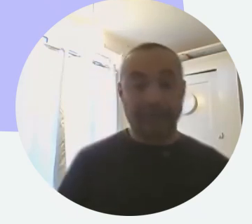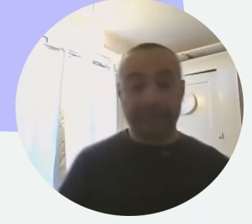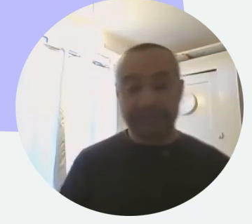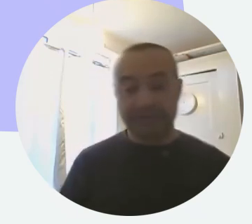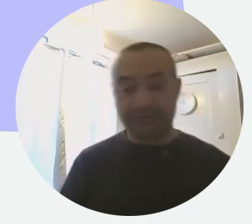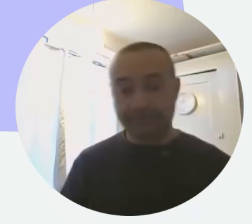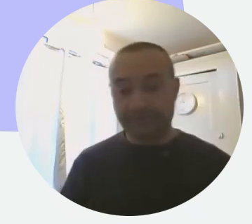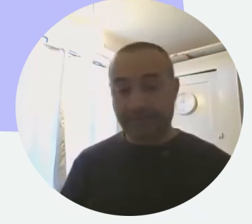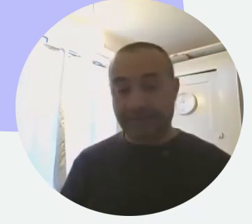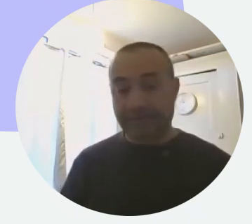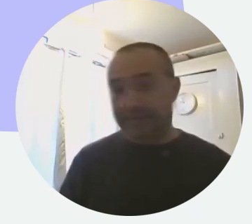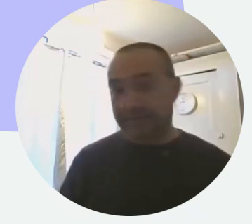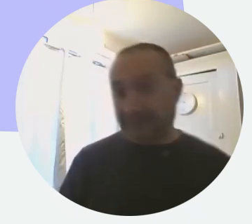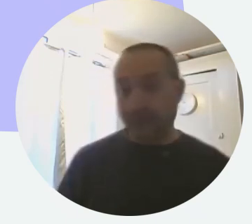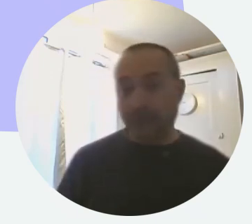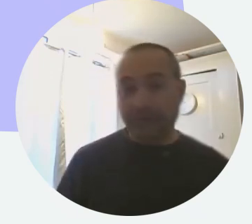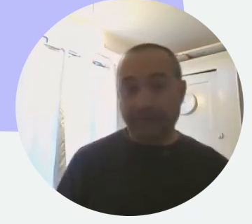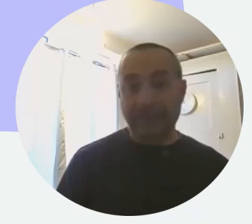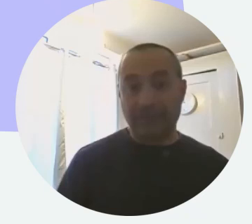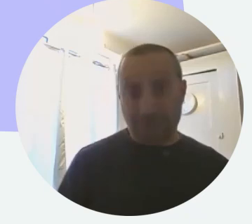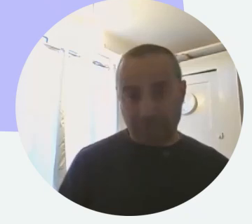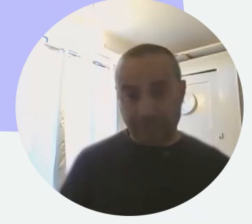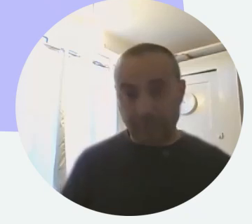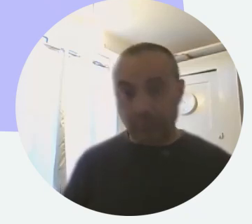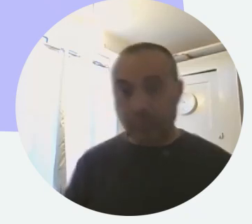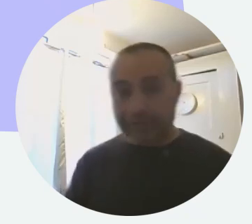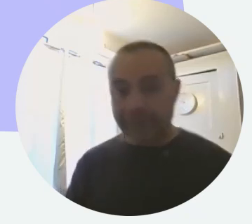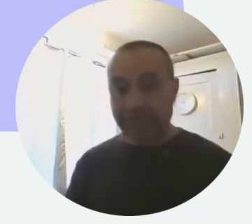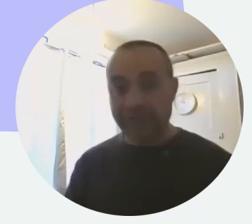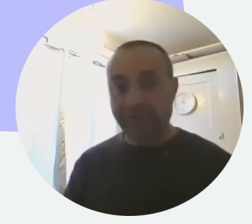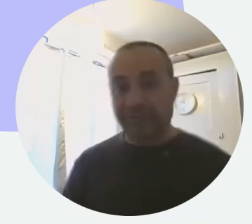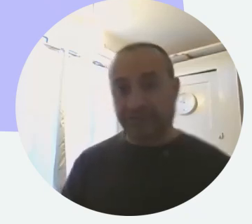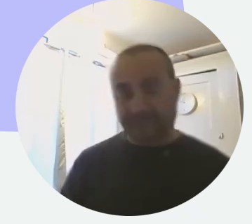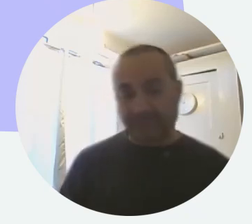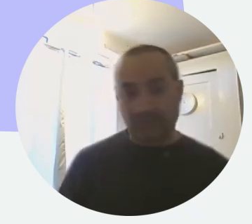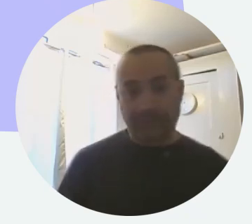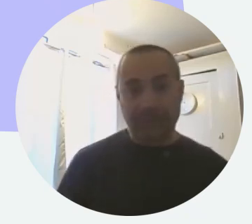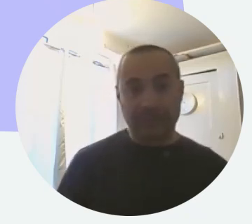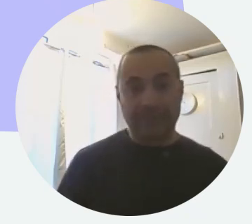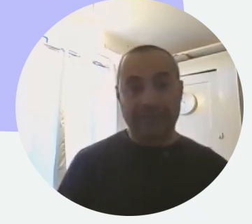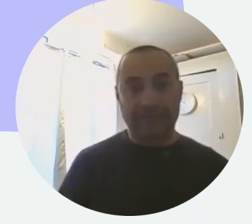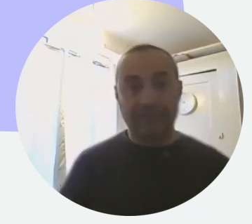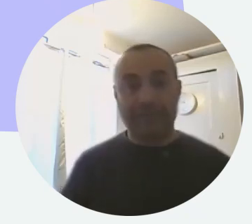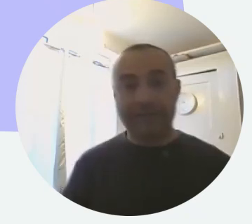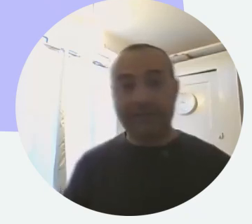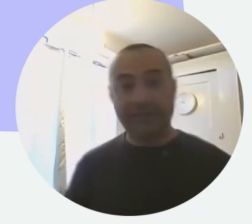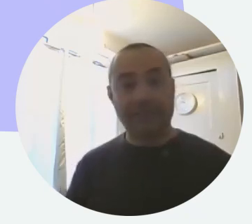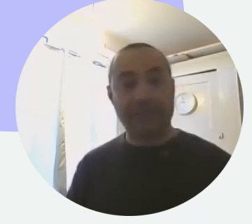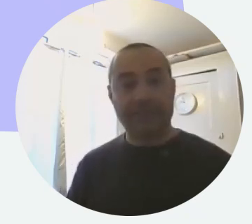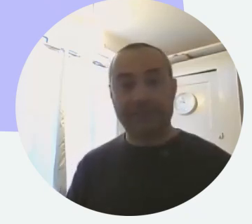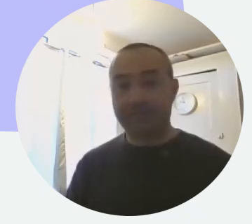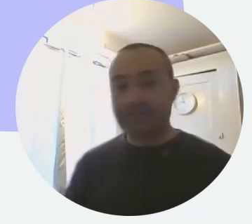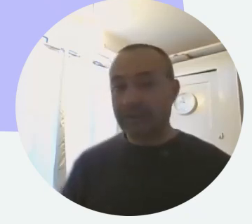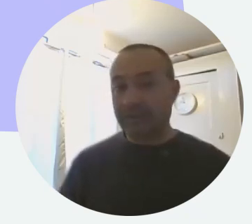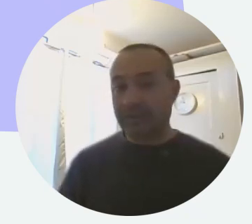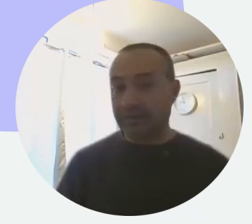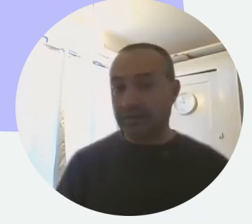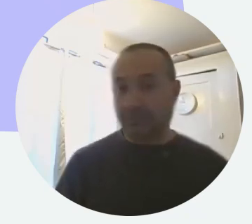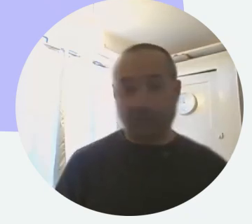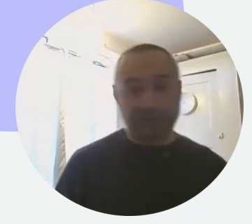possibility. And that is one of the main goals when teaching special needs, to make sure that everybody has the best opportunities in